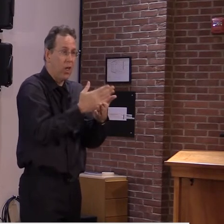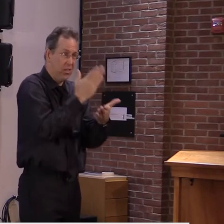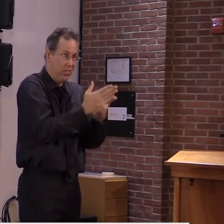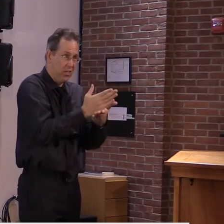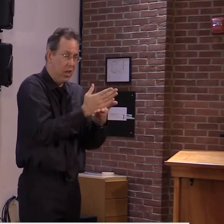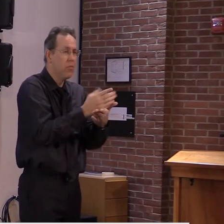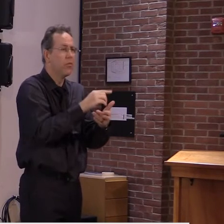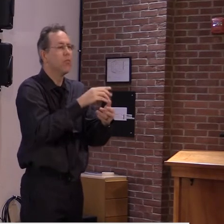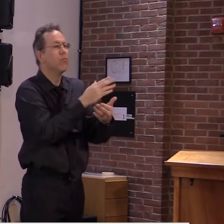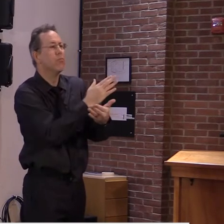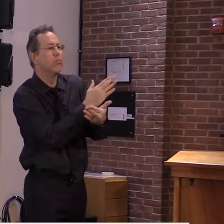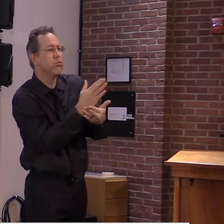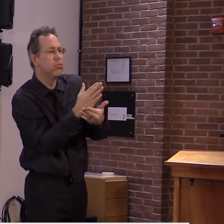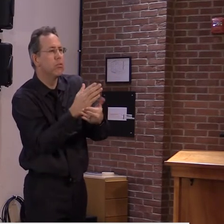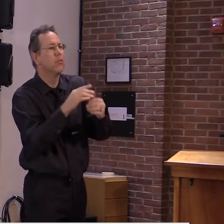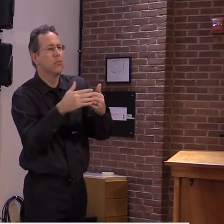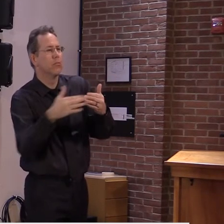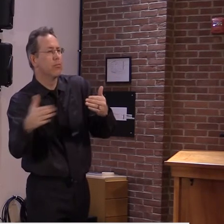the authorization of the bill.